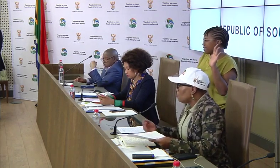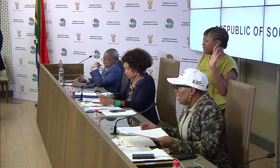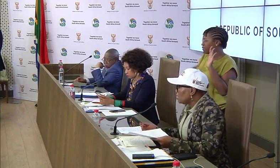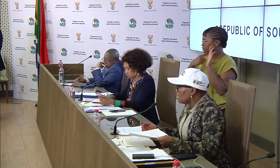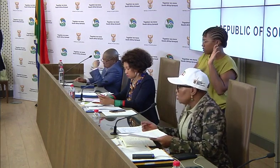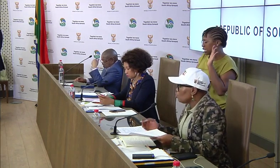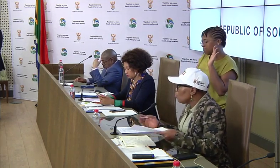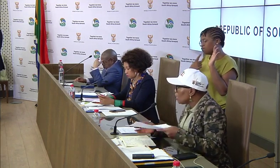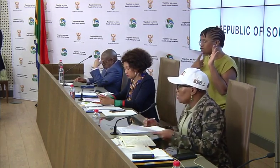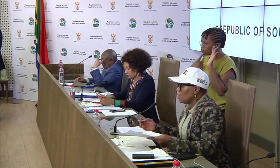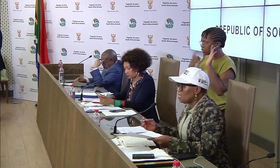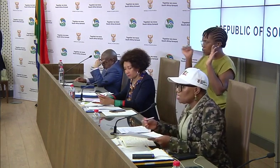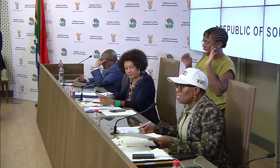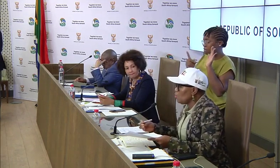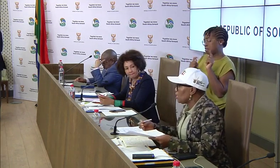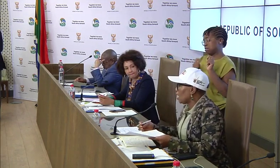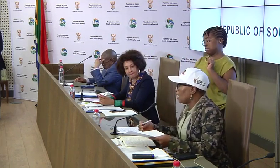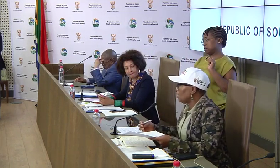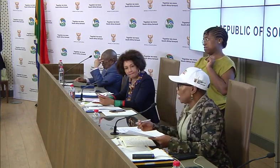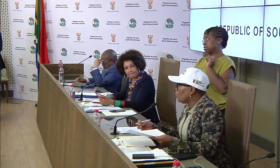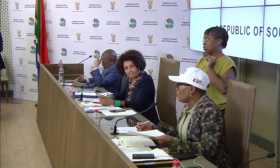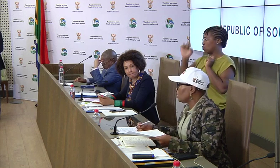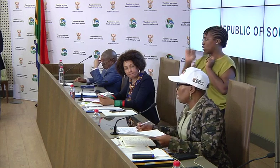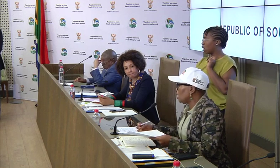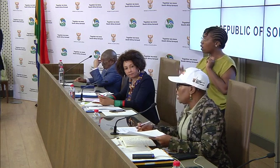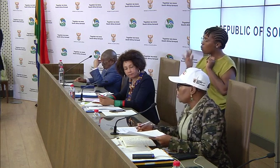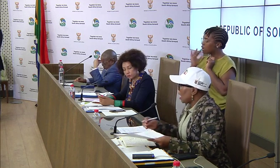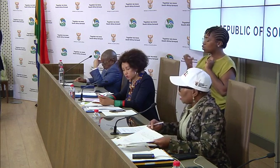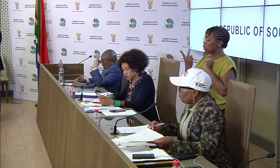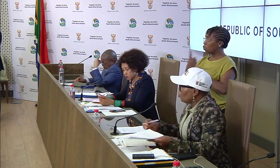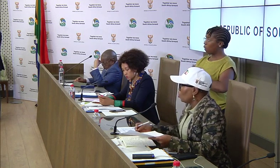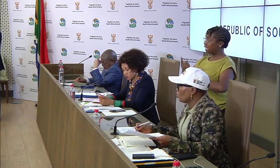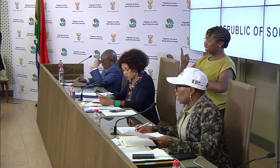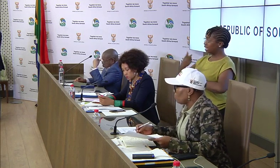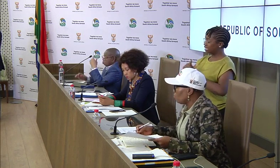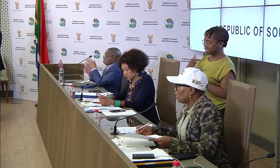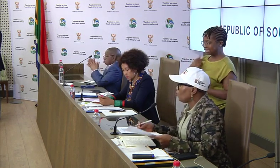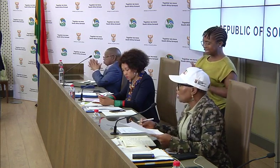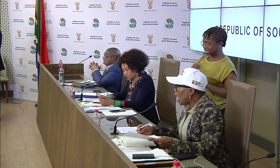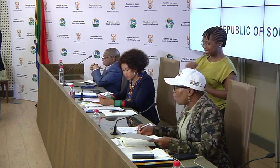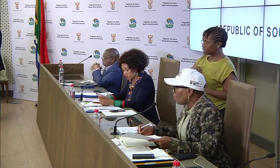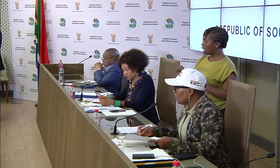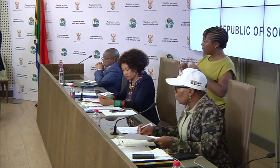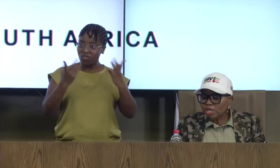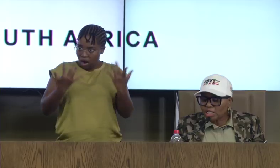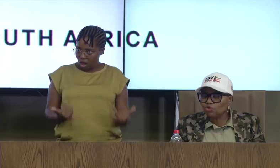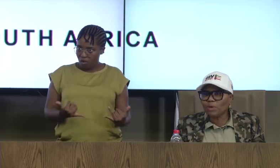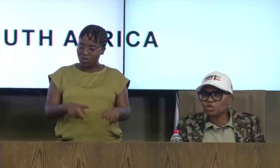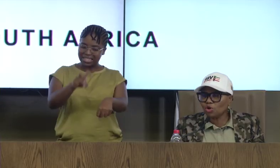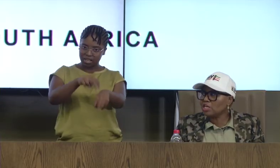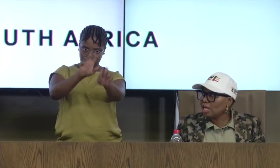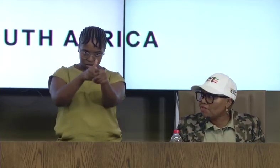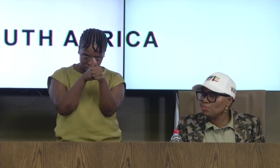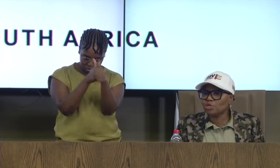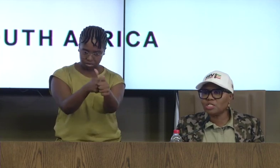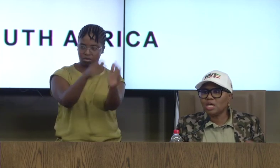the space to look at them and see whether at the end of the day they are helpful or not helpful. But for now, we need to make